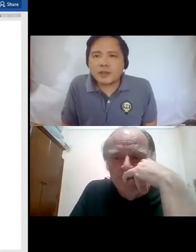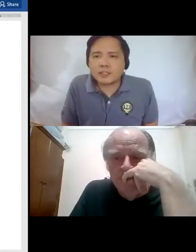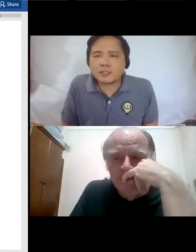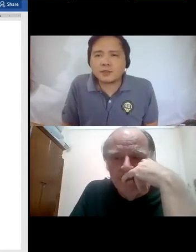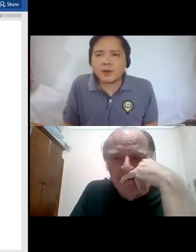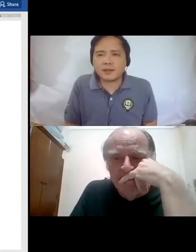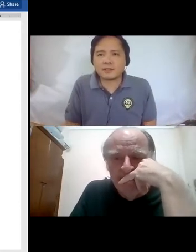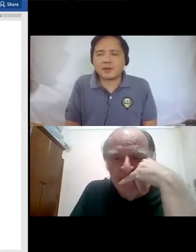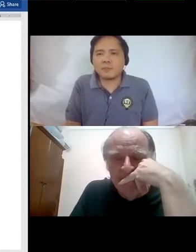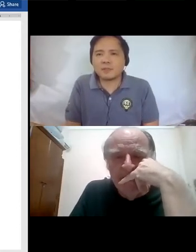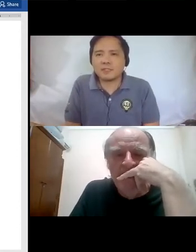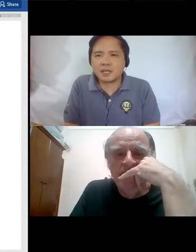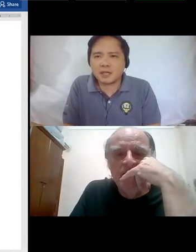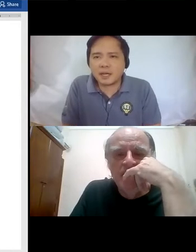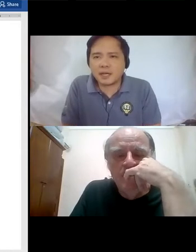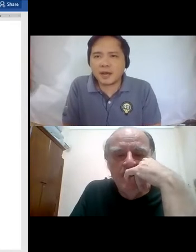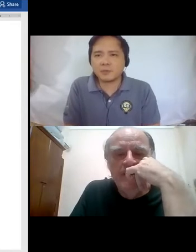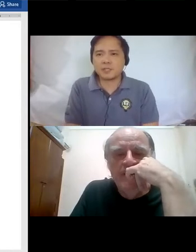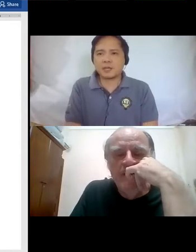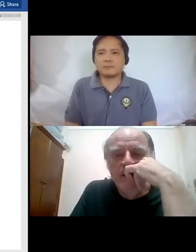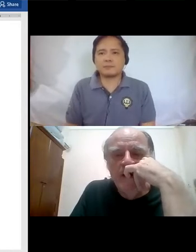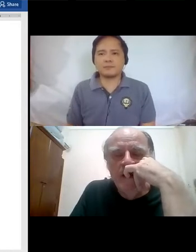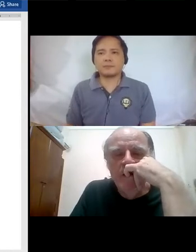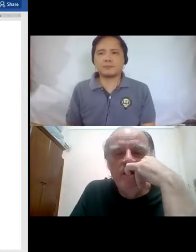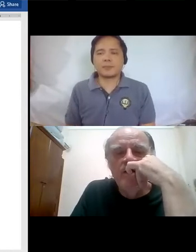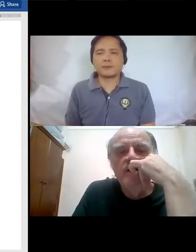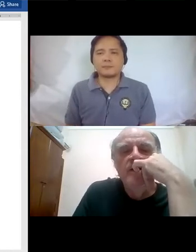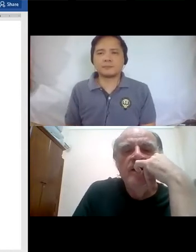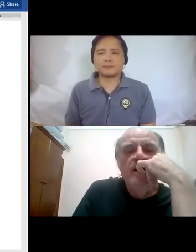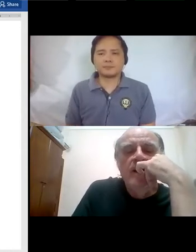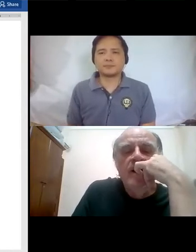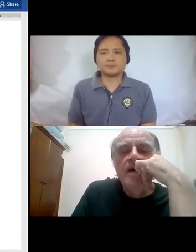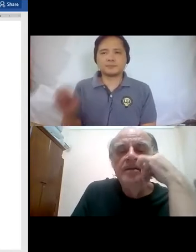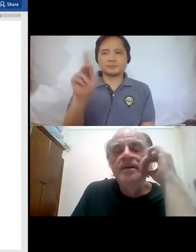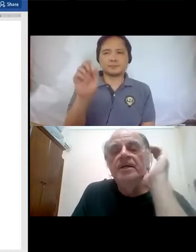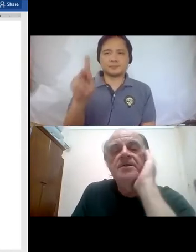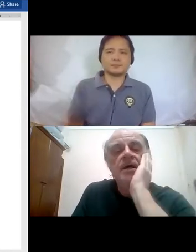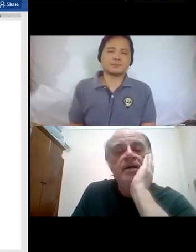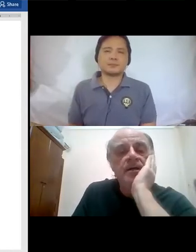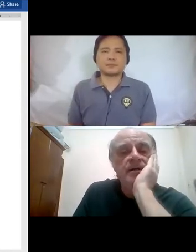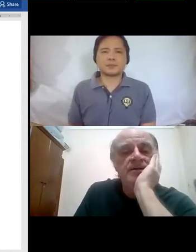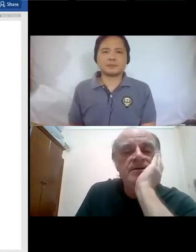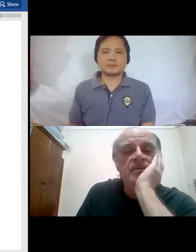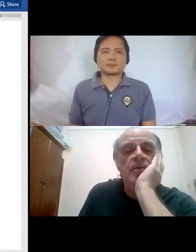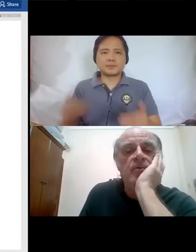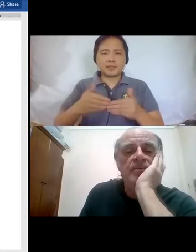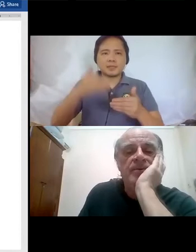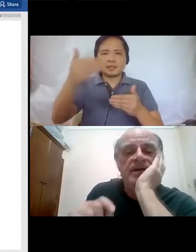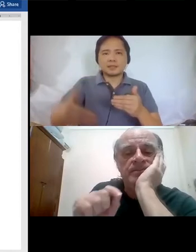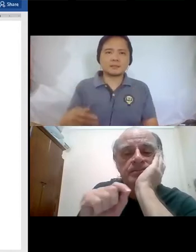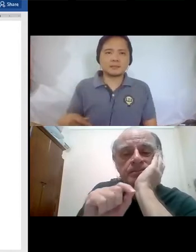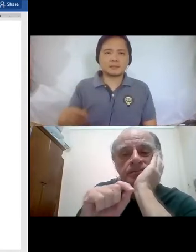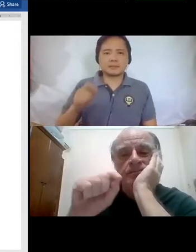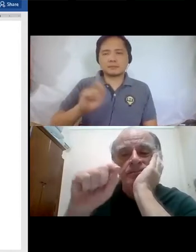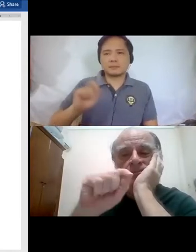Sorry, that's two hands. Sorry, my mistake. Not Yeah. the same. Okay. All right, the next sign is ballpoint